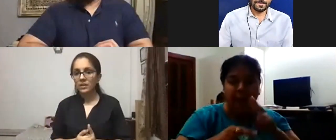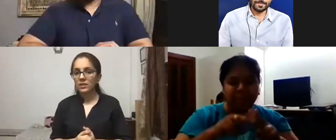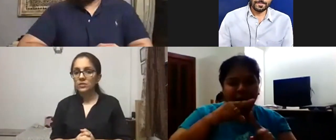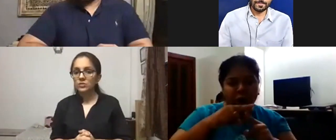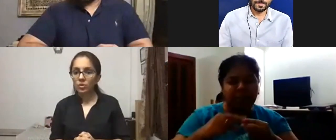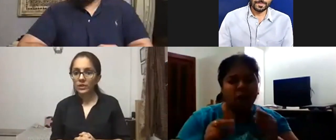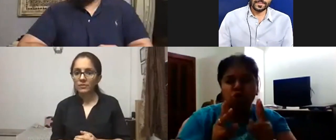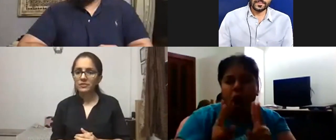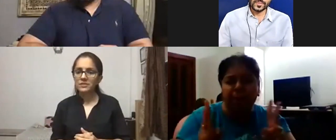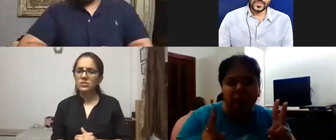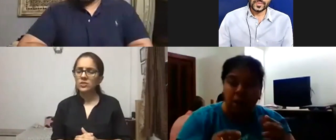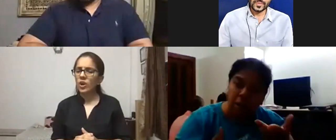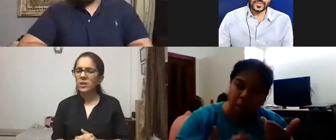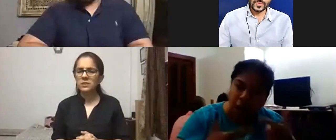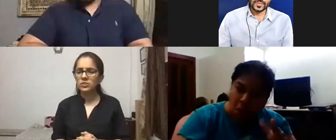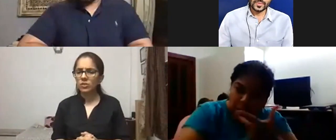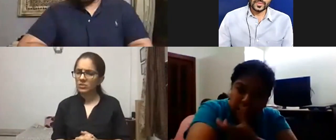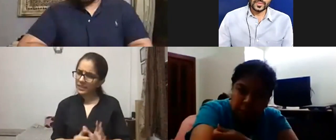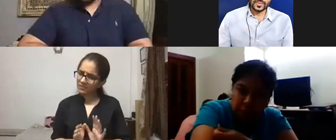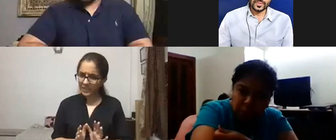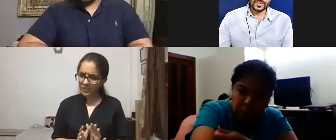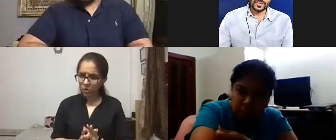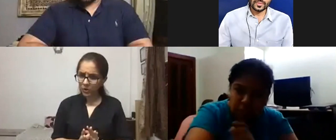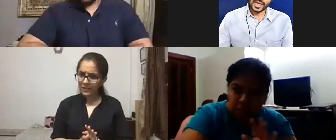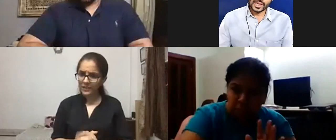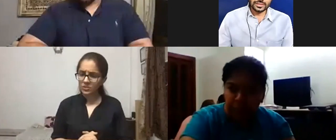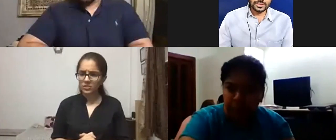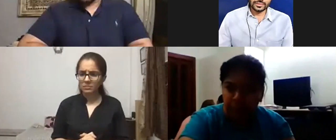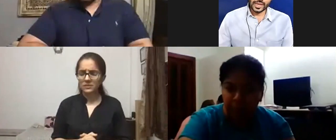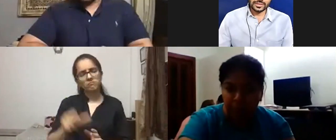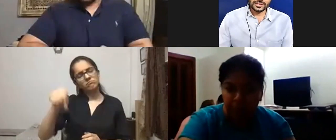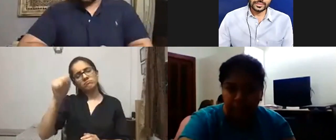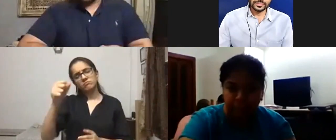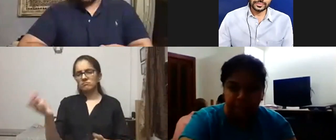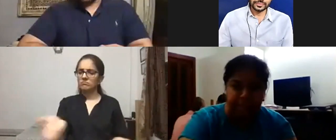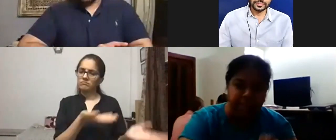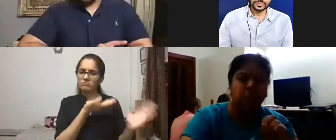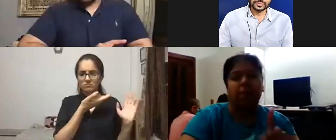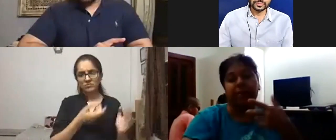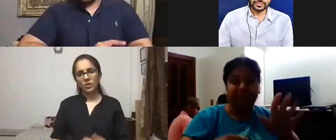Okay. So if it's normal, you know, then I can go ahead, right? Yes, Basically. yes.